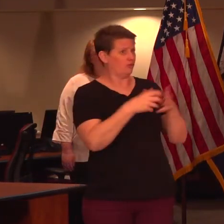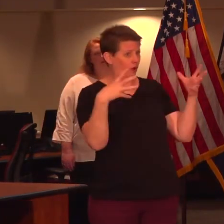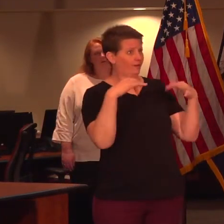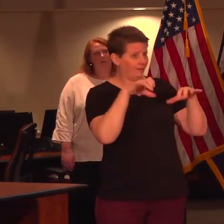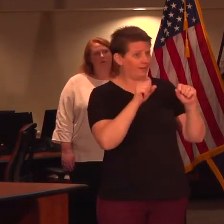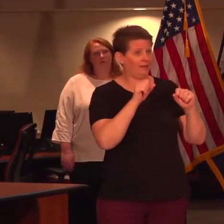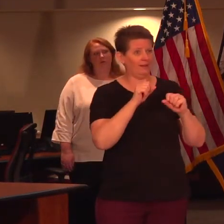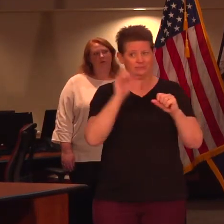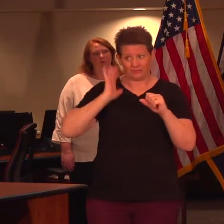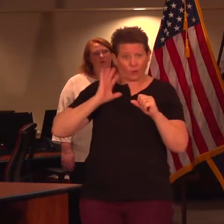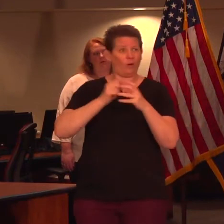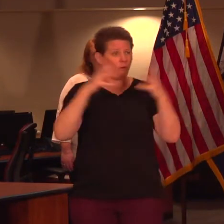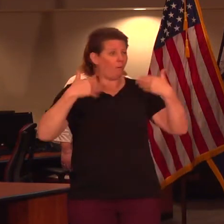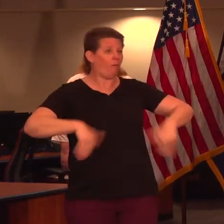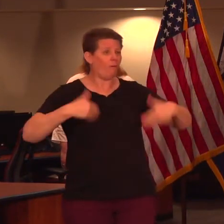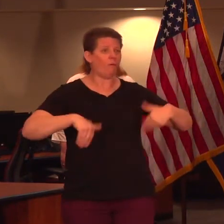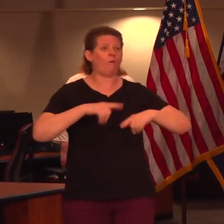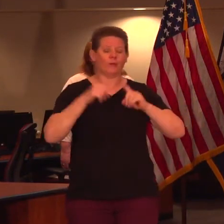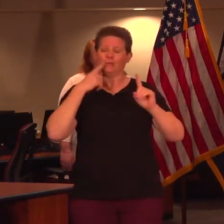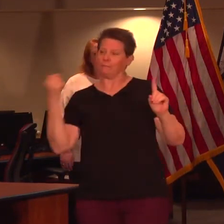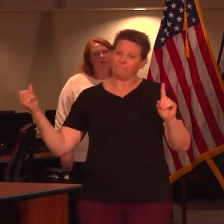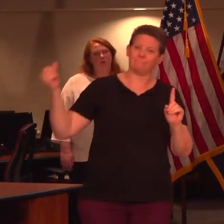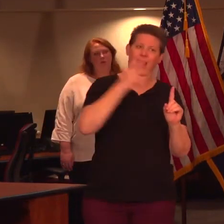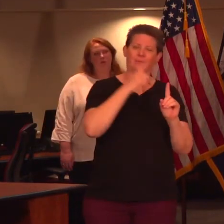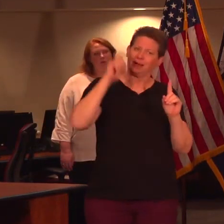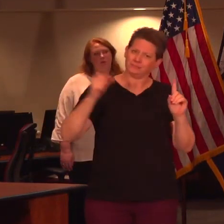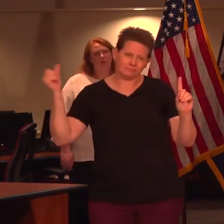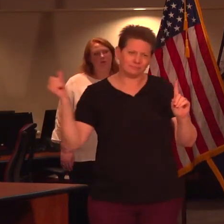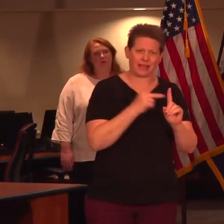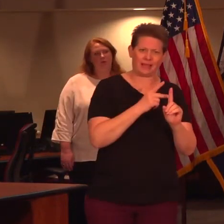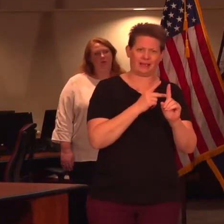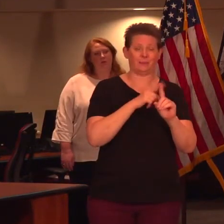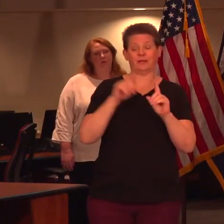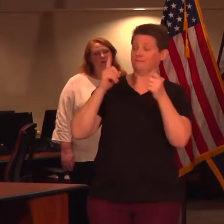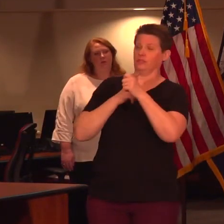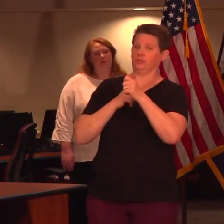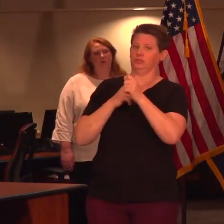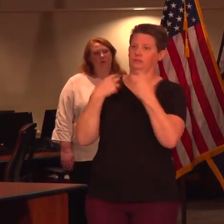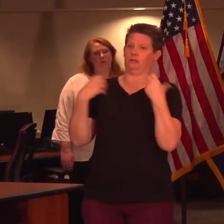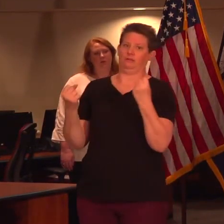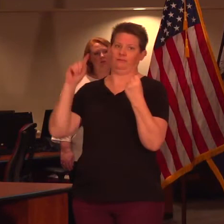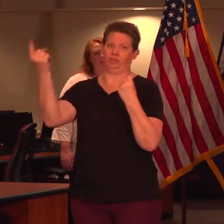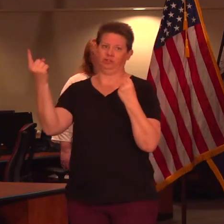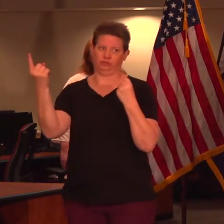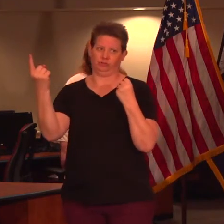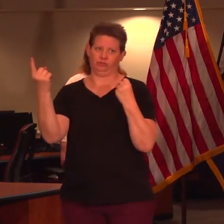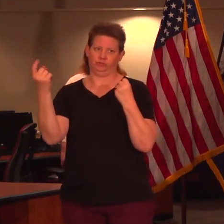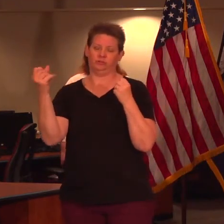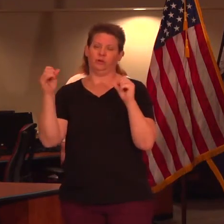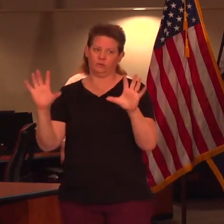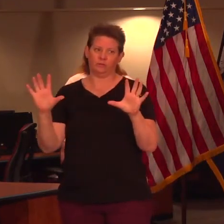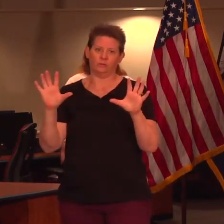we got to get back to that, but we want to be sure to keep the people healthy. And that's why I'm glad to say